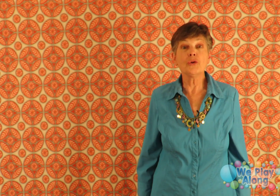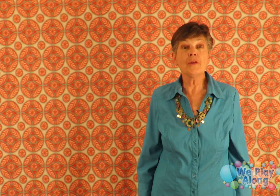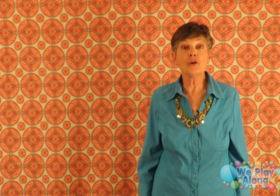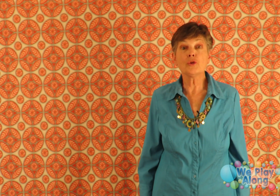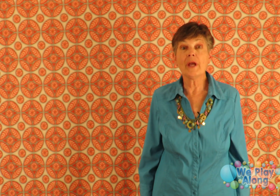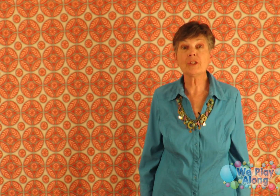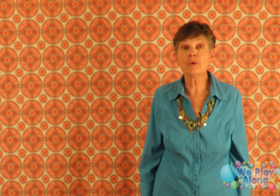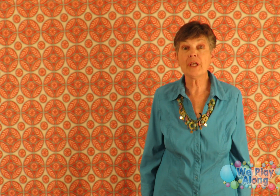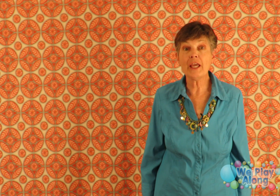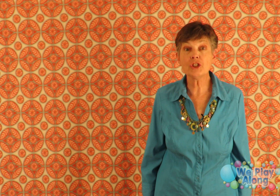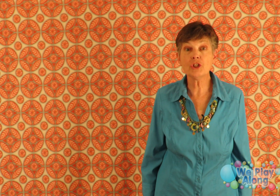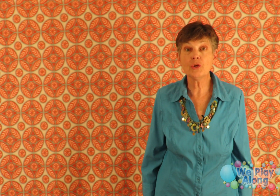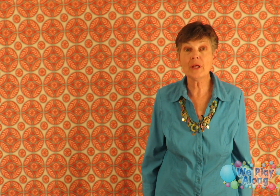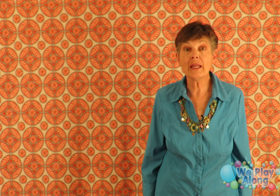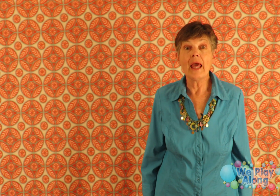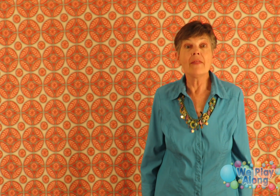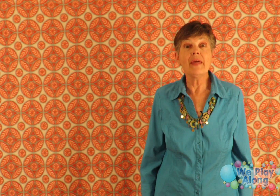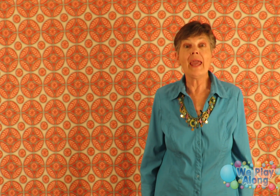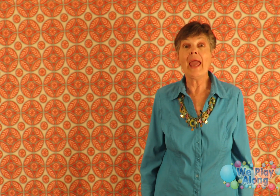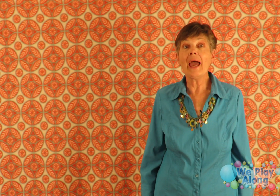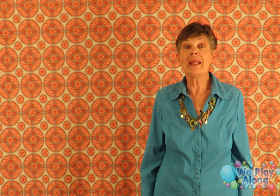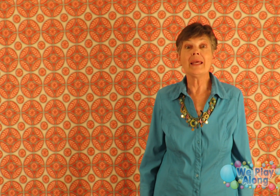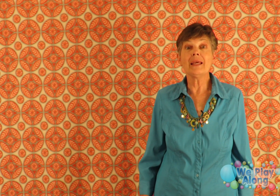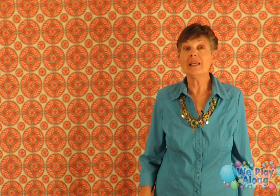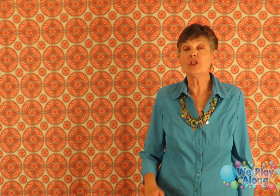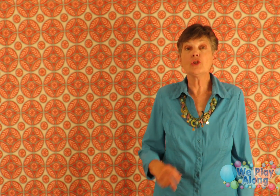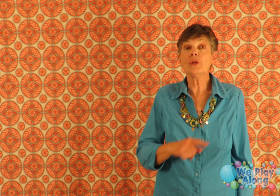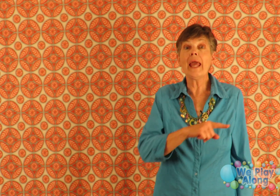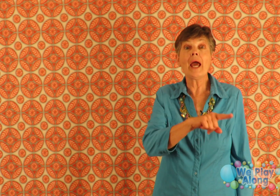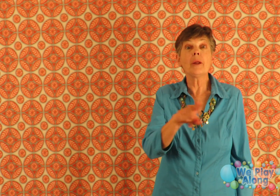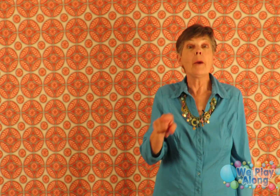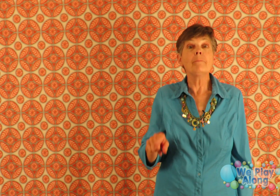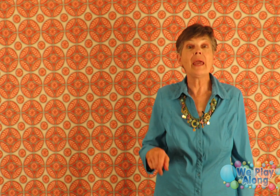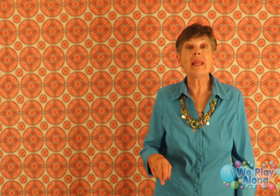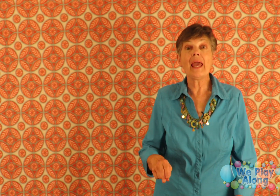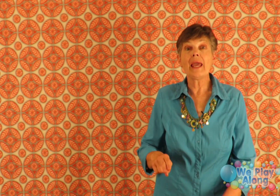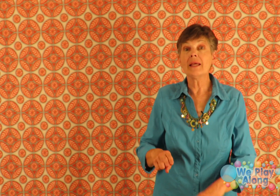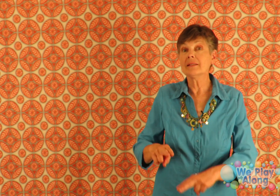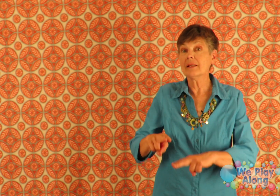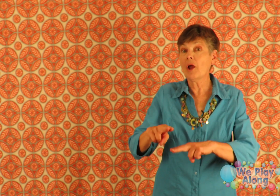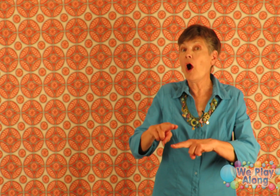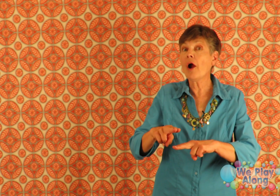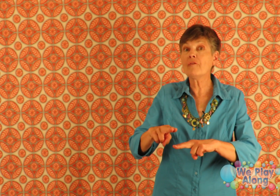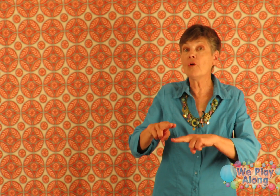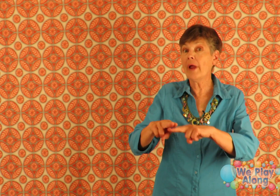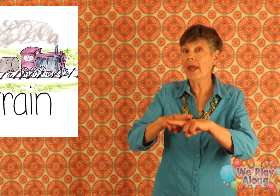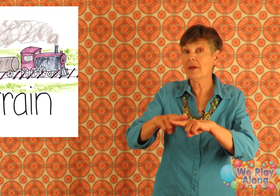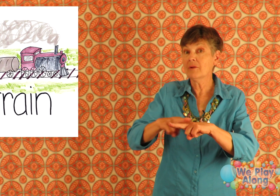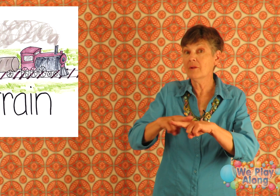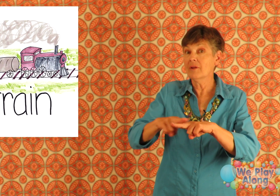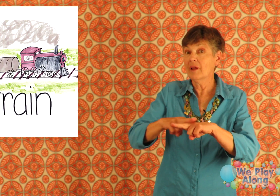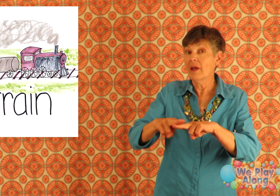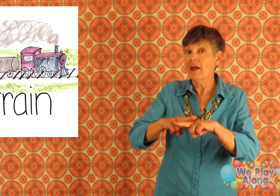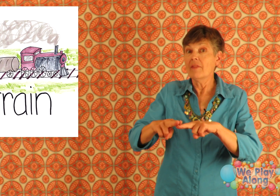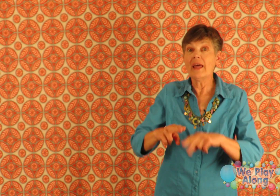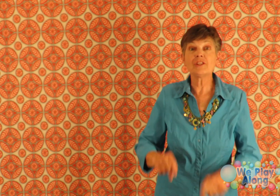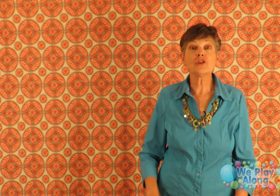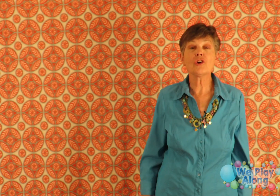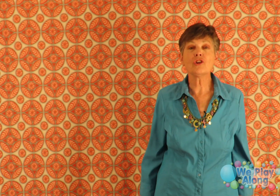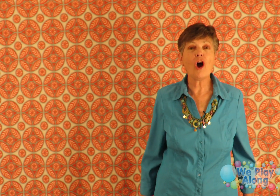during their transportation unit, each student had made a car that circled